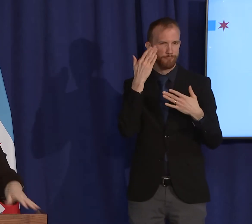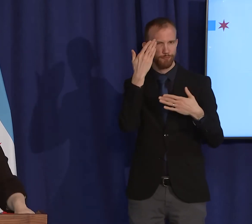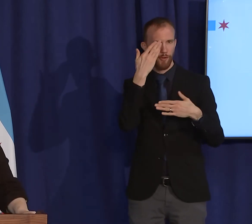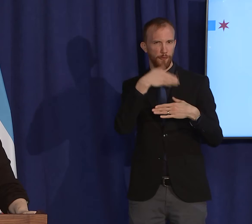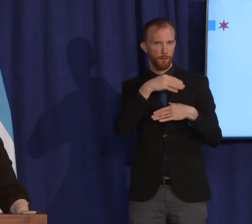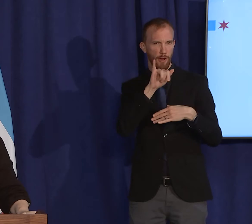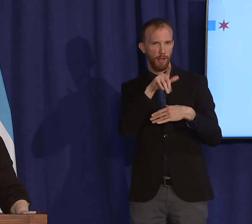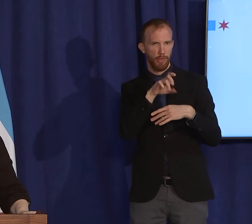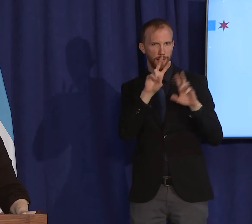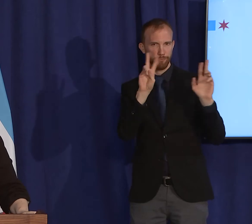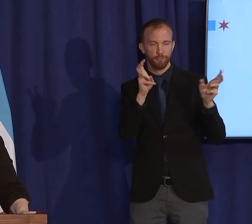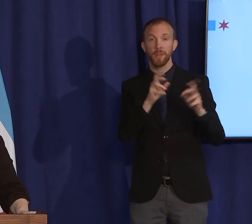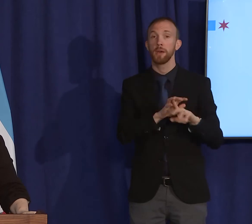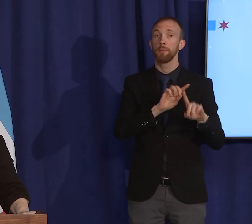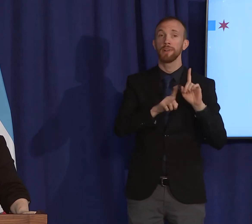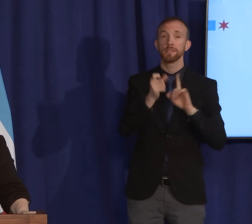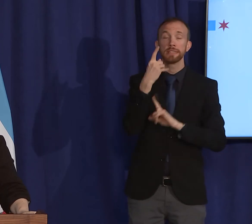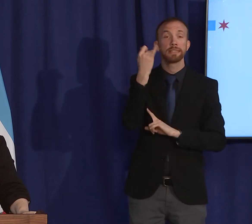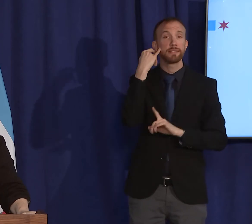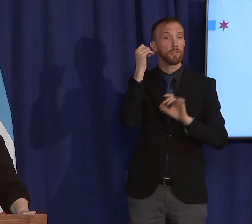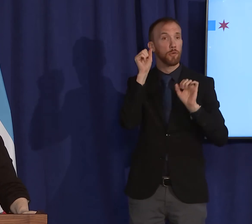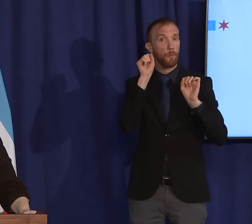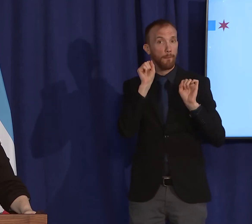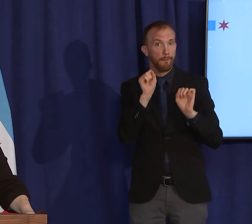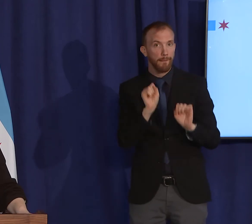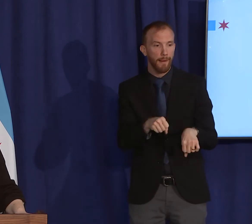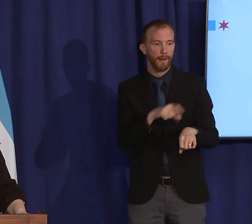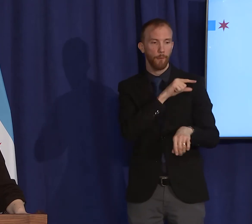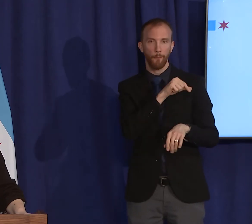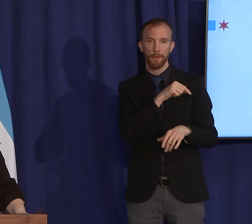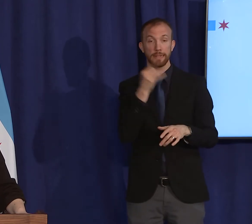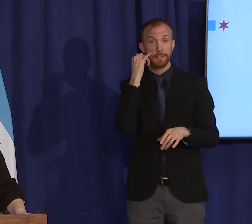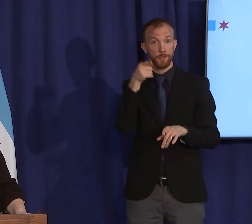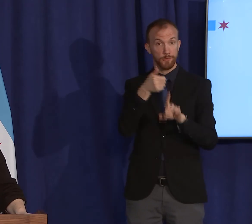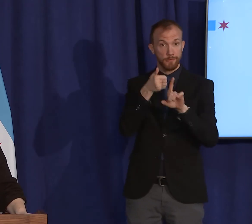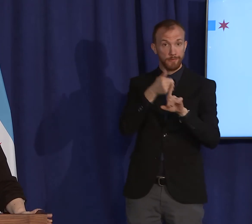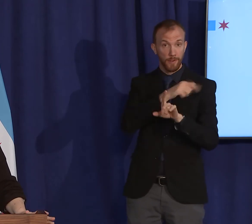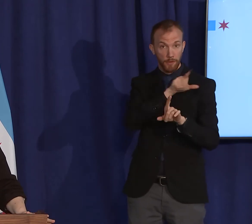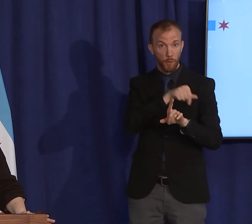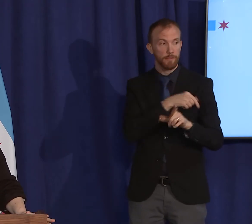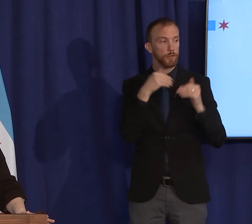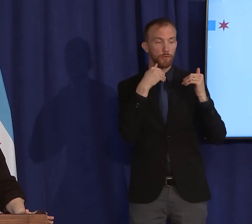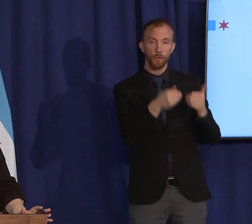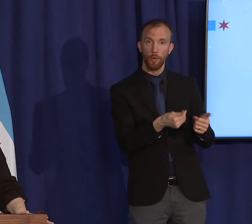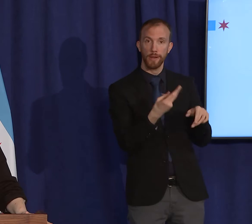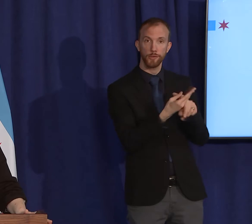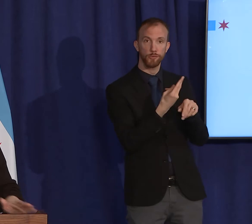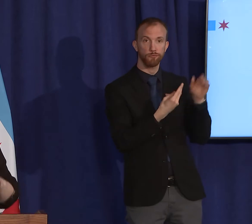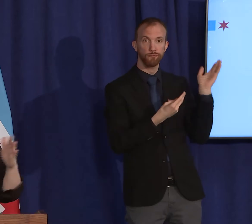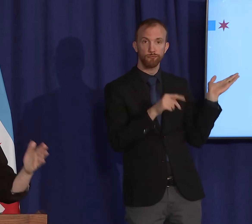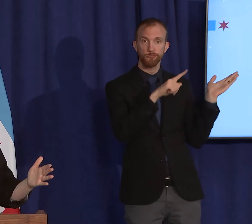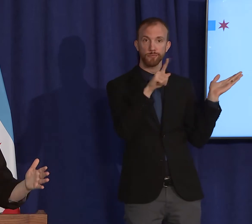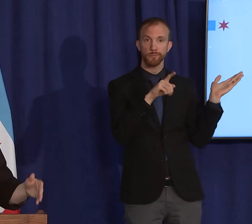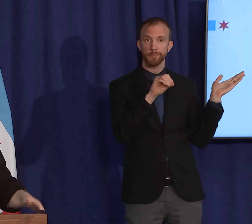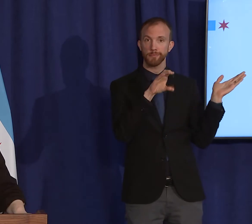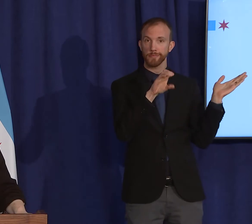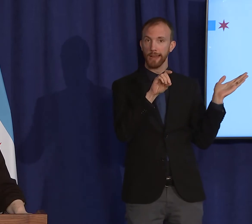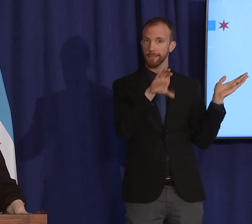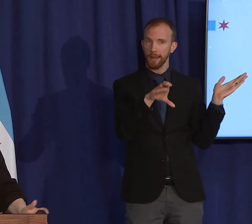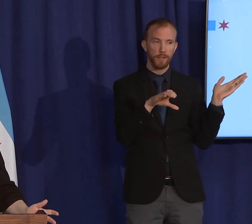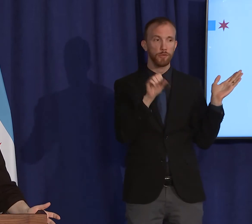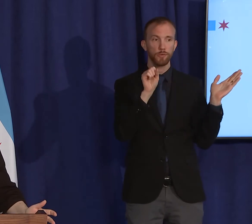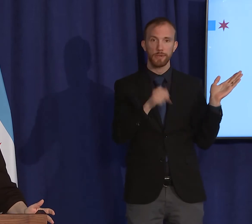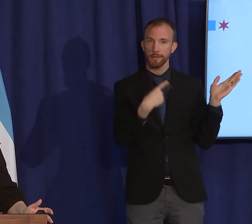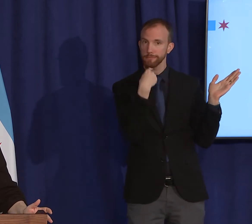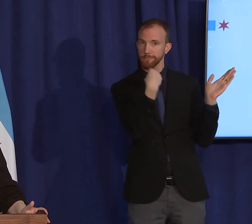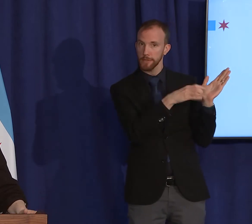through ZocDoc, you would certify that this is how I qualify in a 1C kind of way. Most of the appointments in this first stage at United